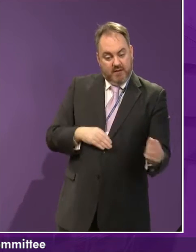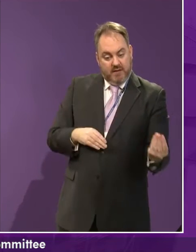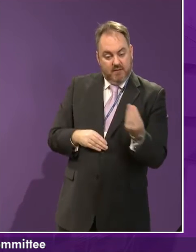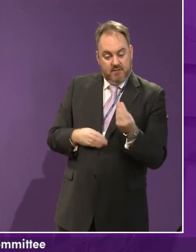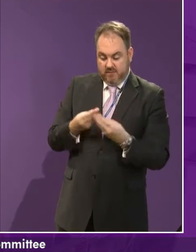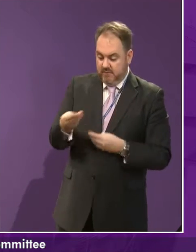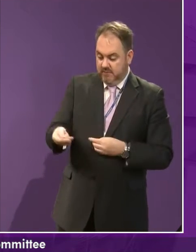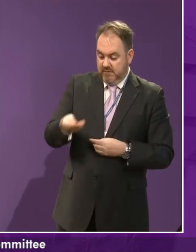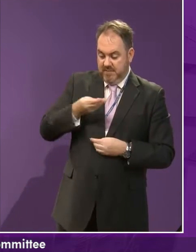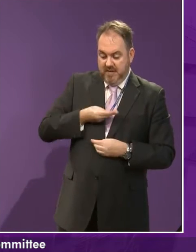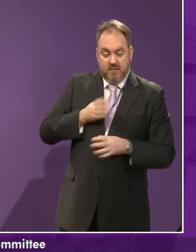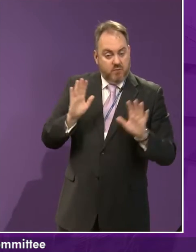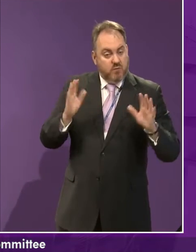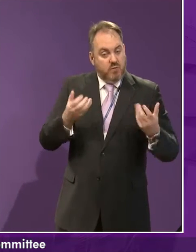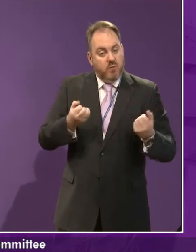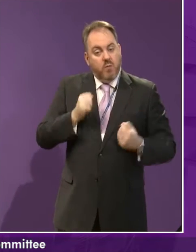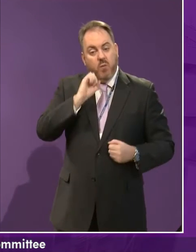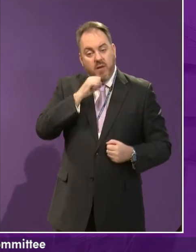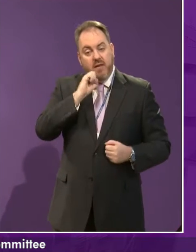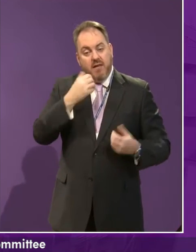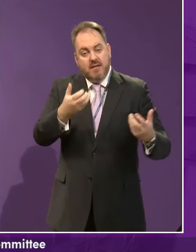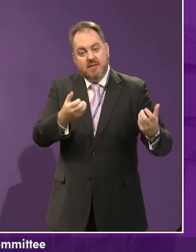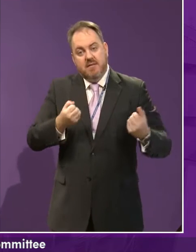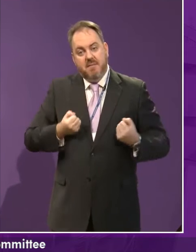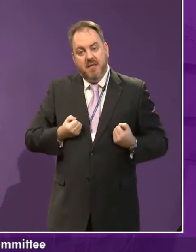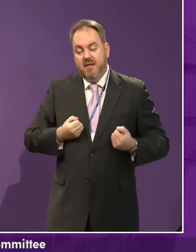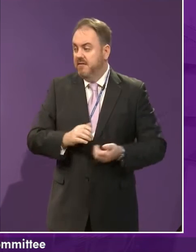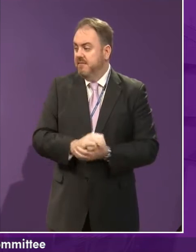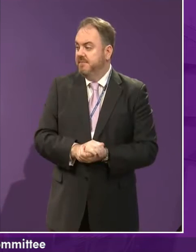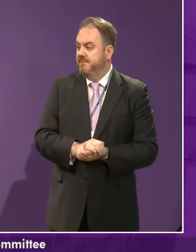flexible assessments, I would say.